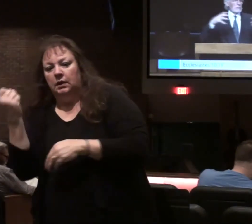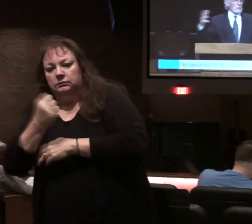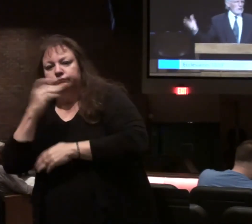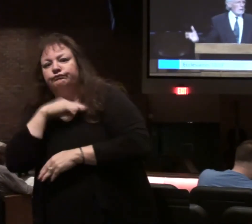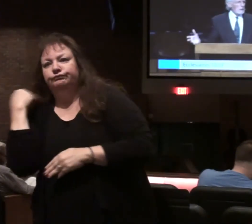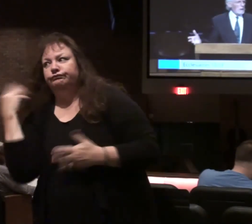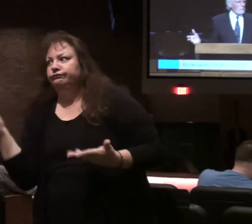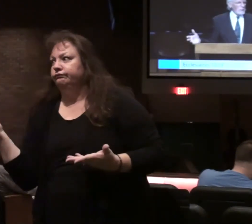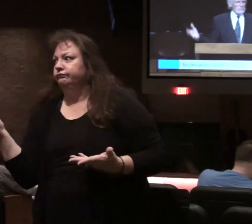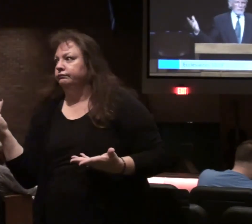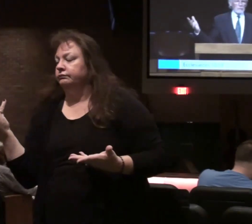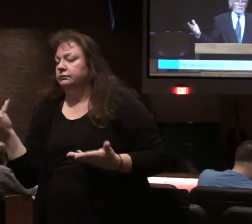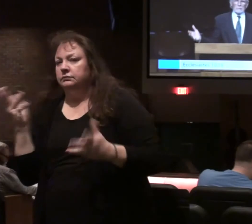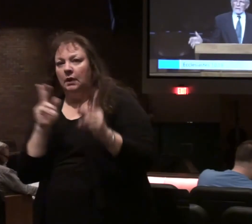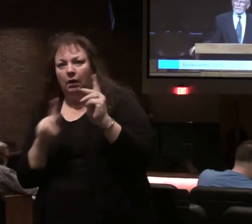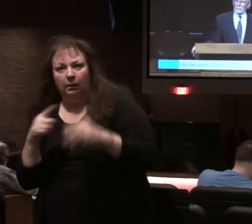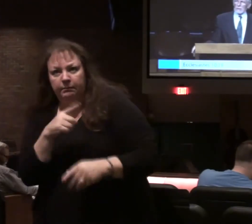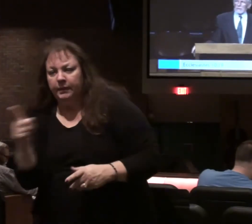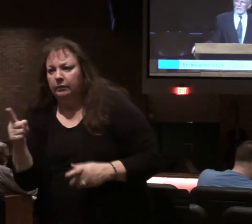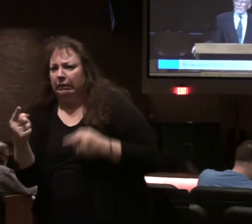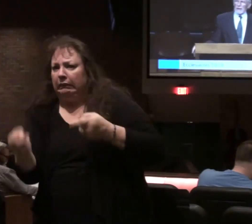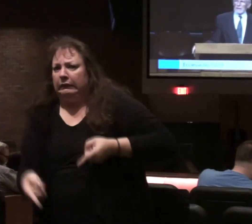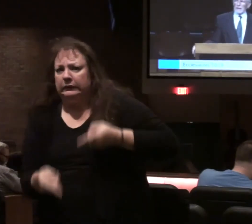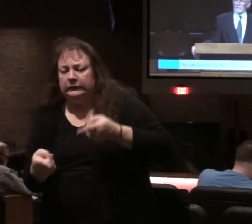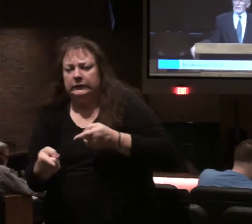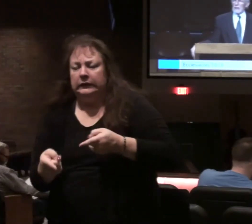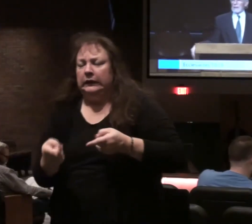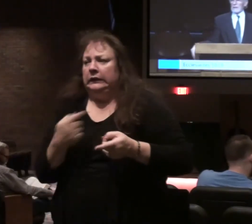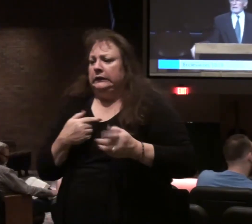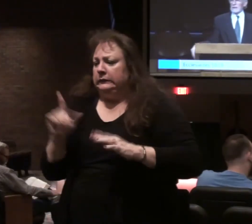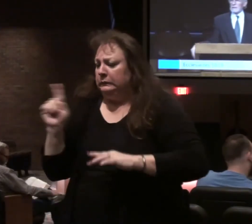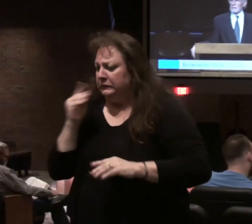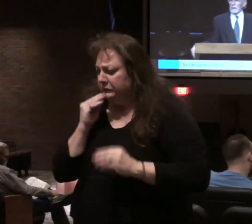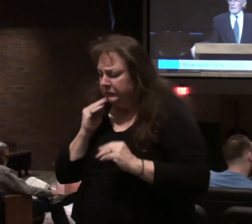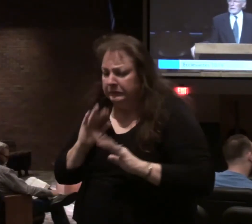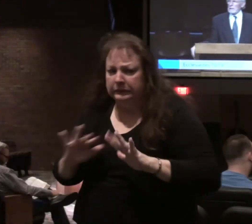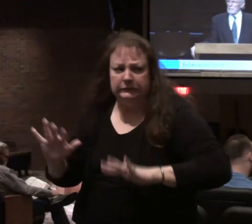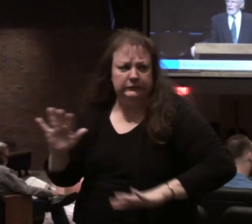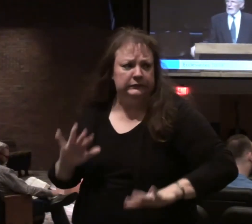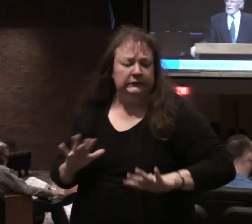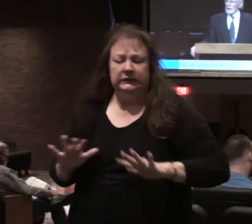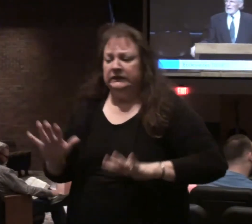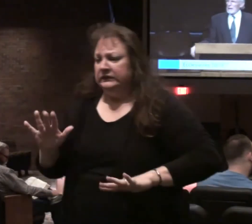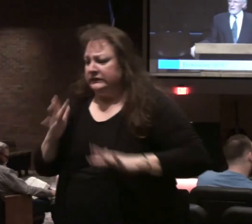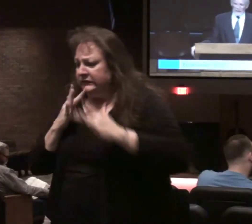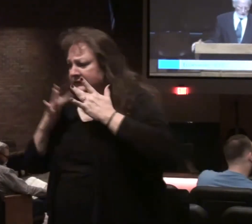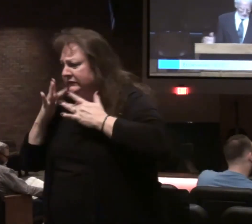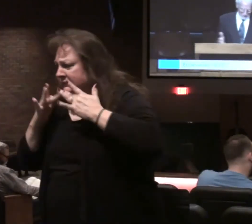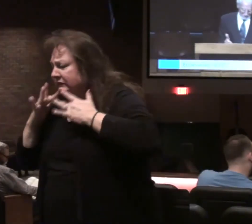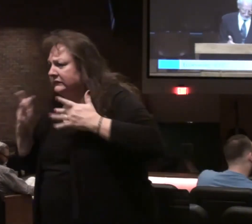the country, and people are struggling to find enough to eat and trying to get by.